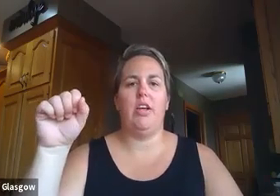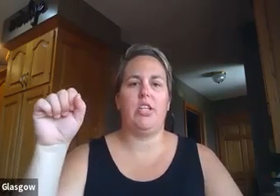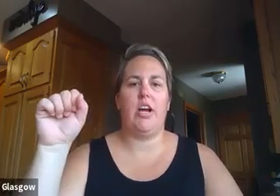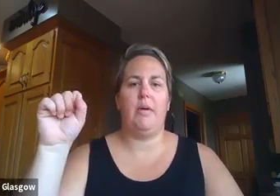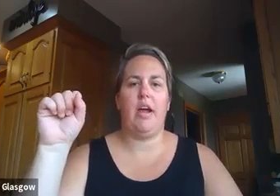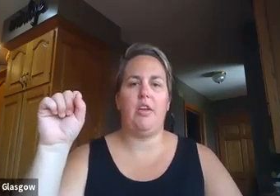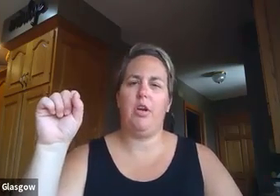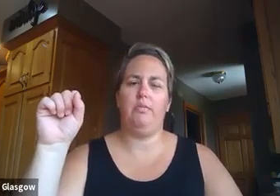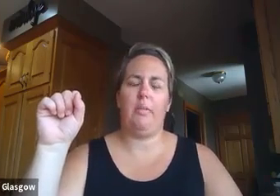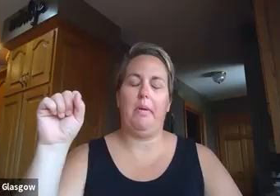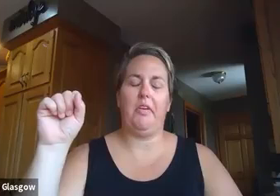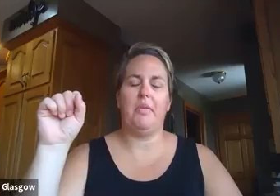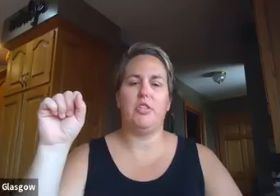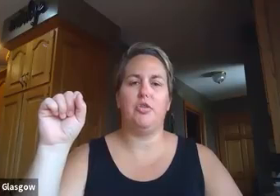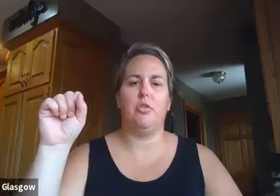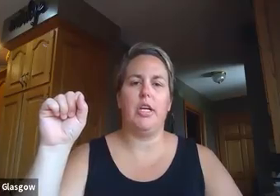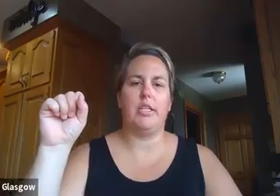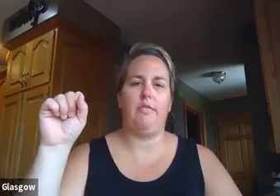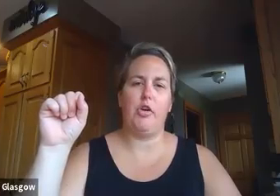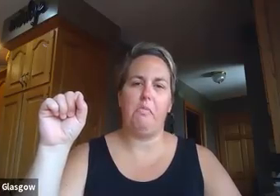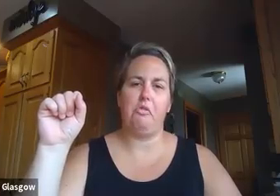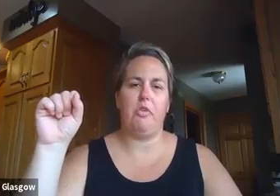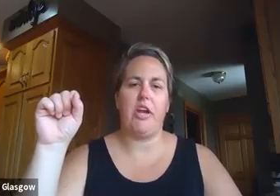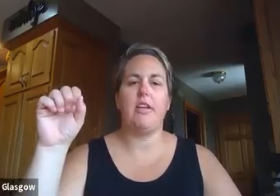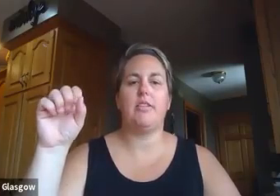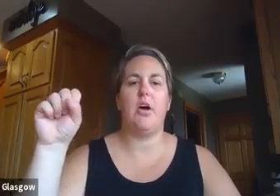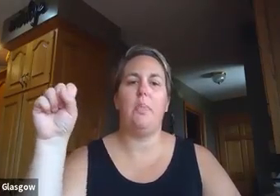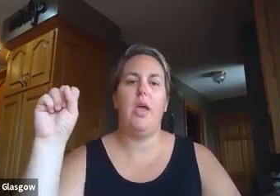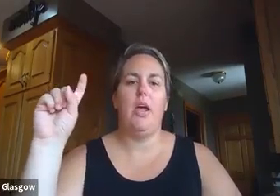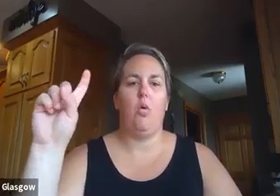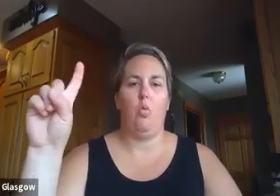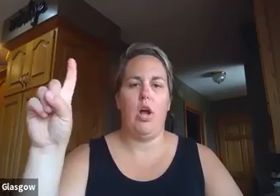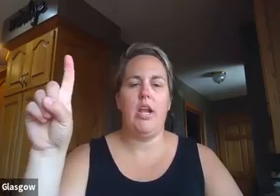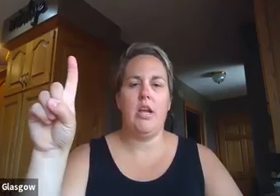English and how you would have probably learned them in school, except for your number 3. So 1,